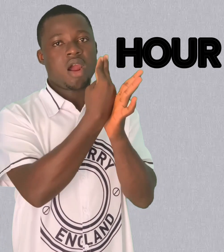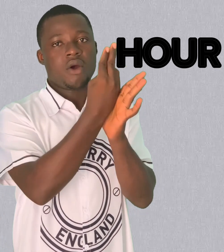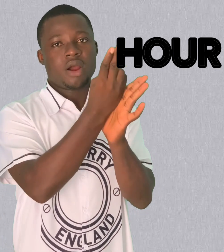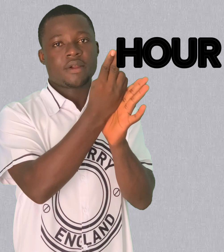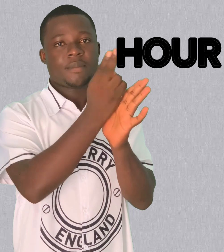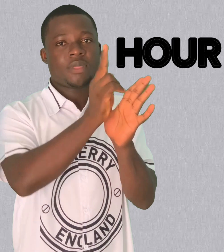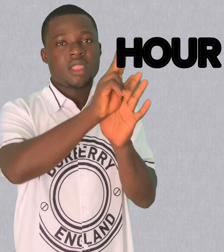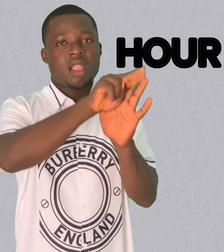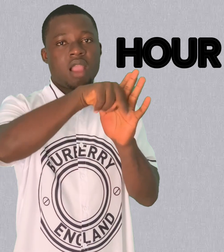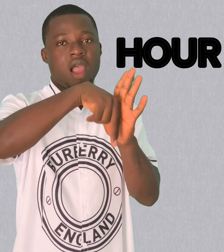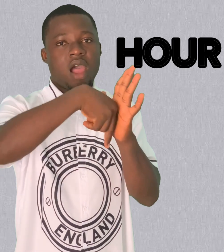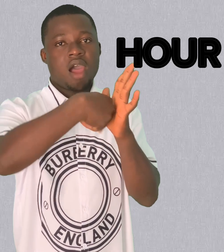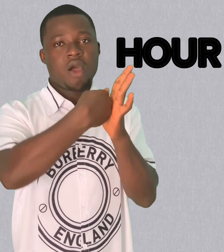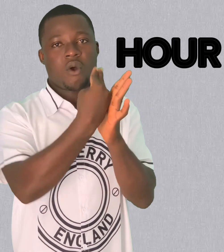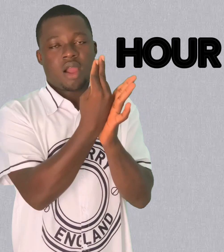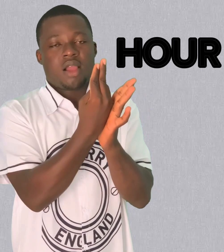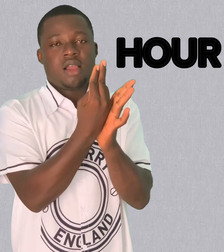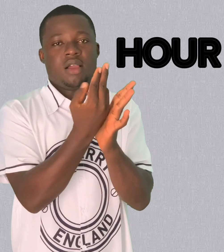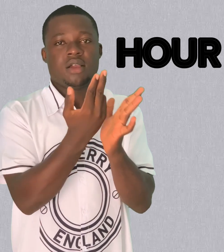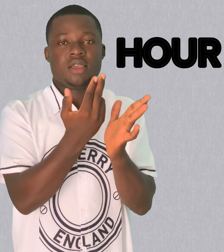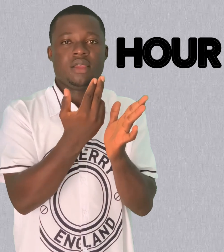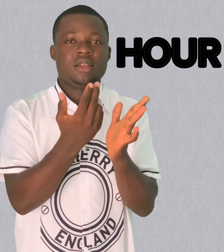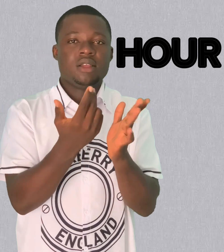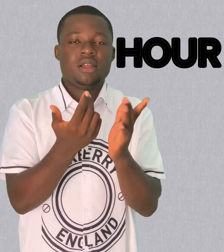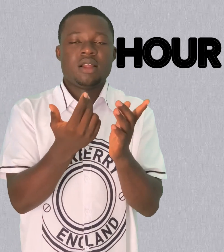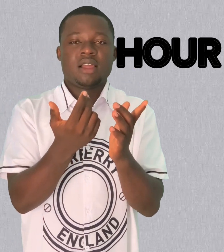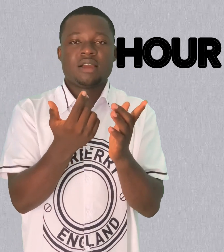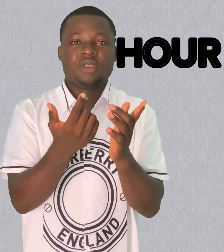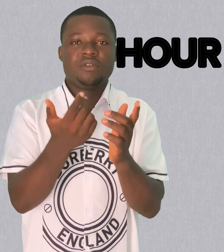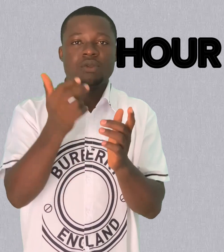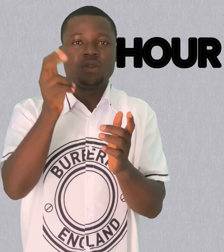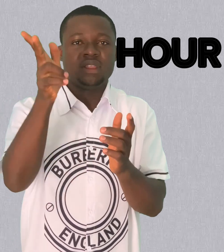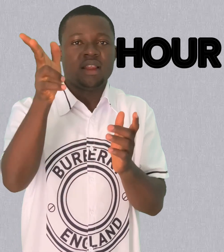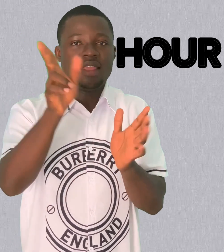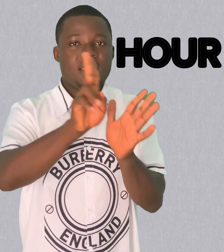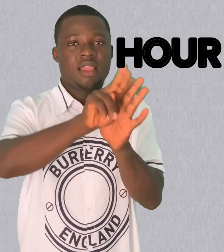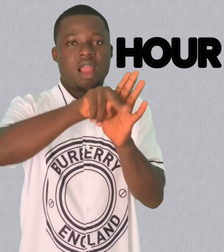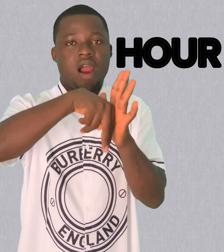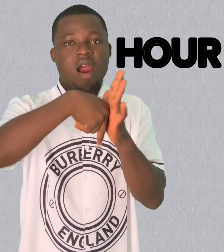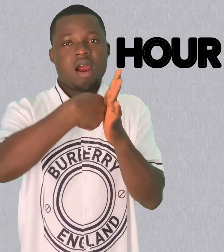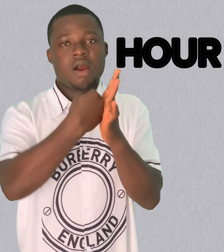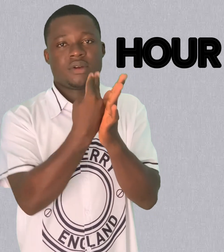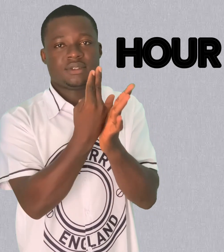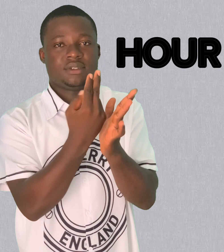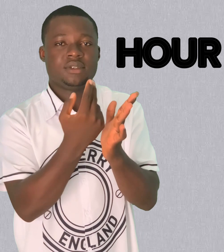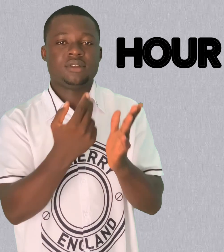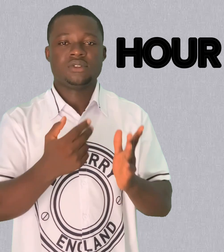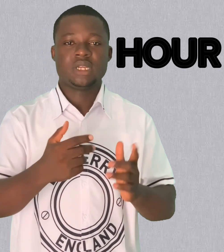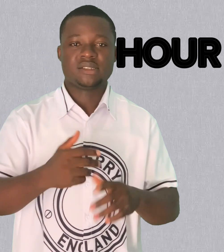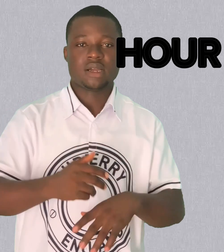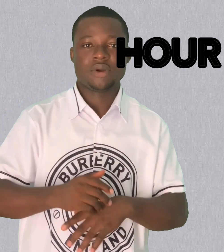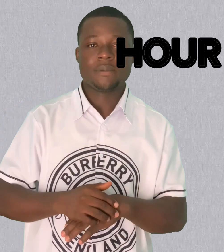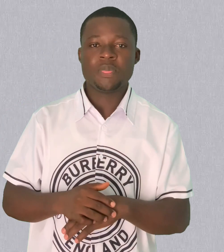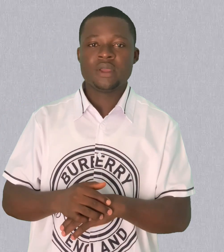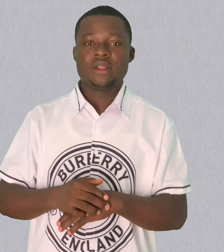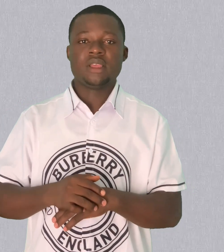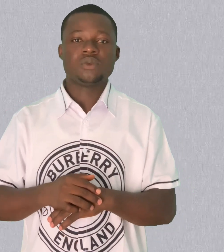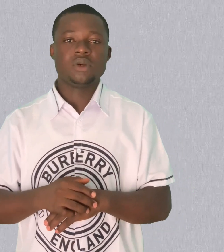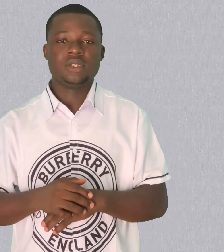Hour. Hour. Okay. Like I'm giving you 3 hours. So that's hour. Next one